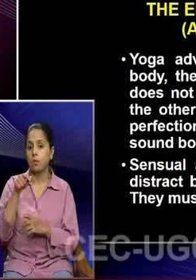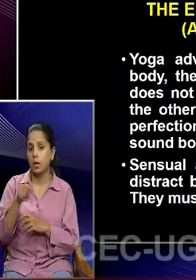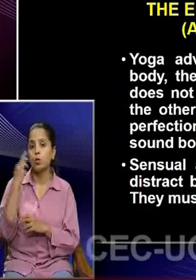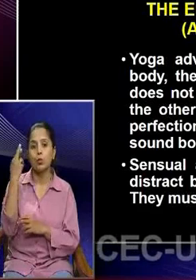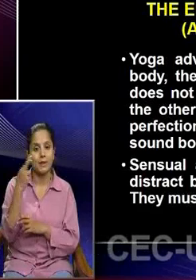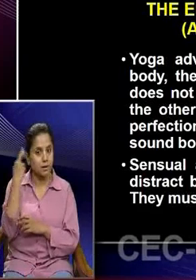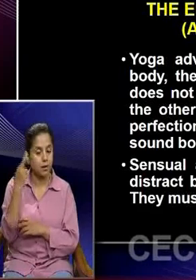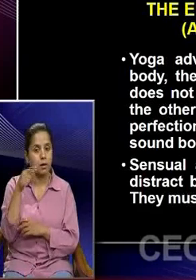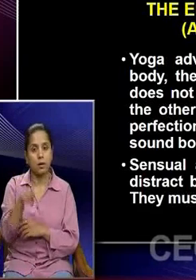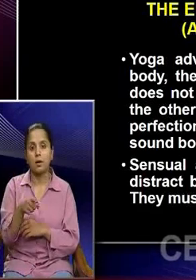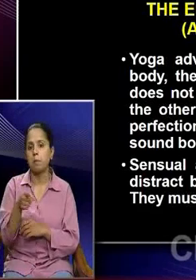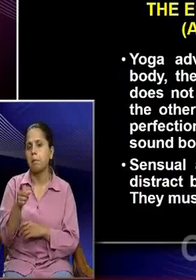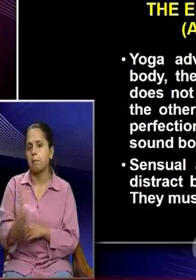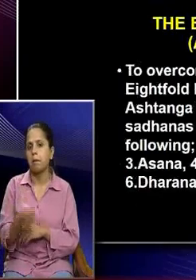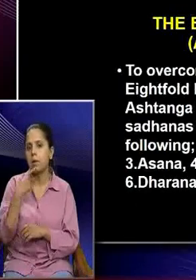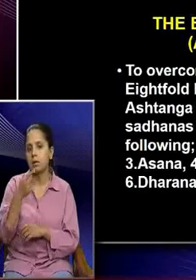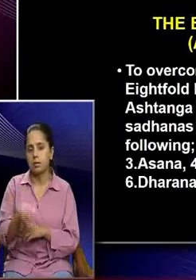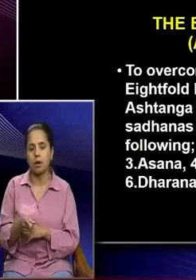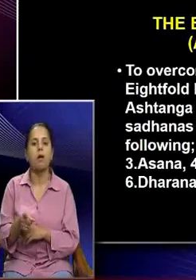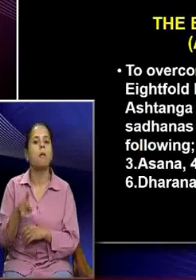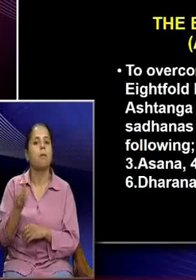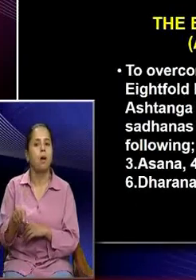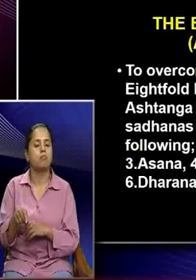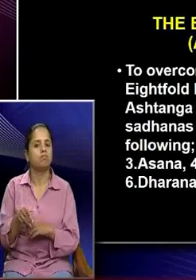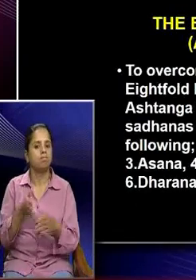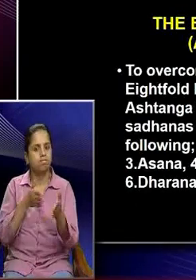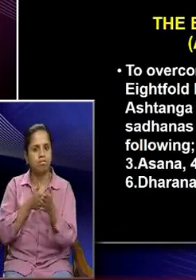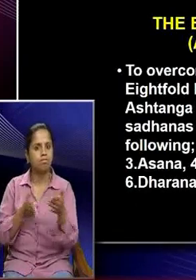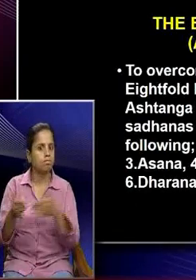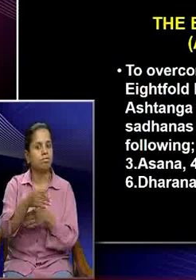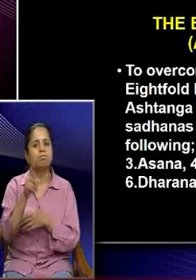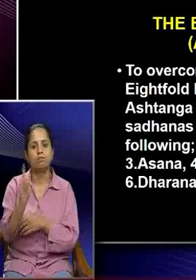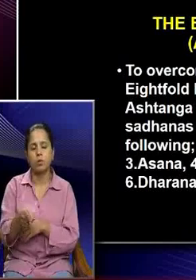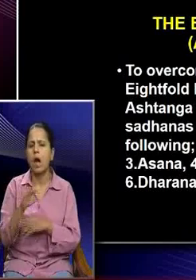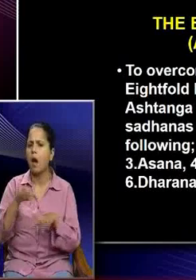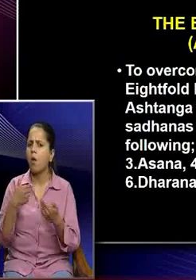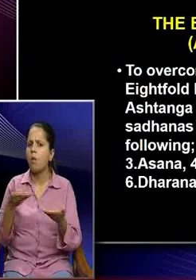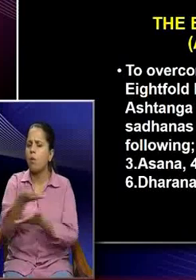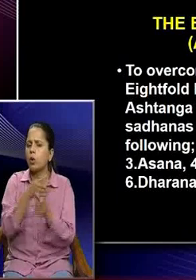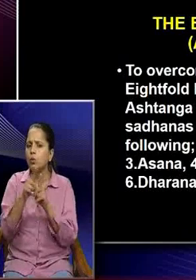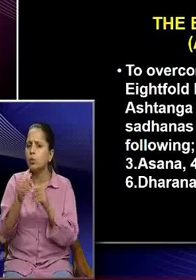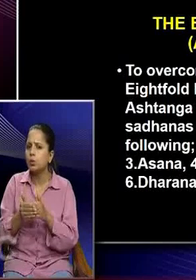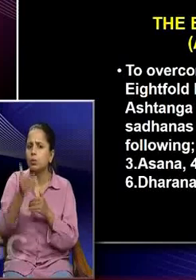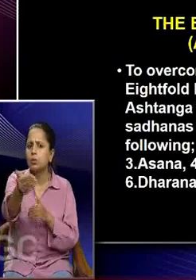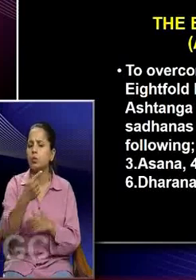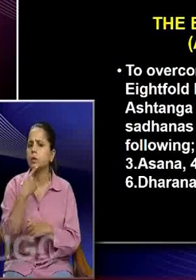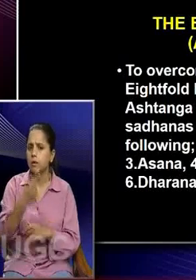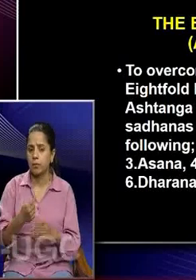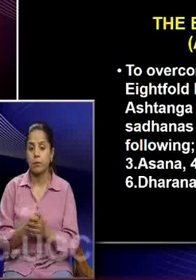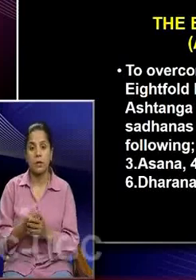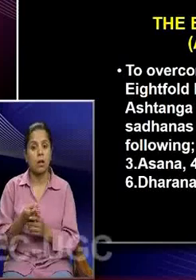Therefore, they must be conquered. And how we are going to do them?